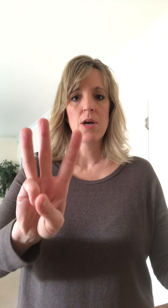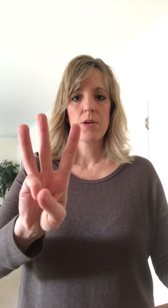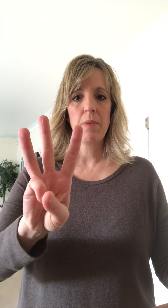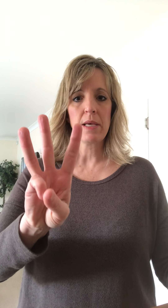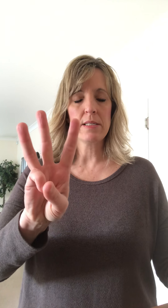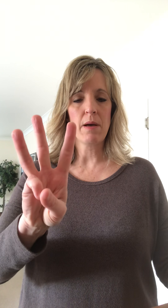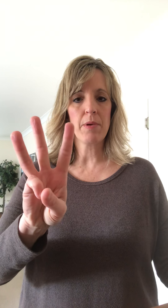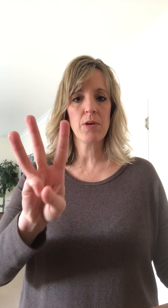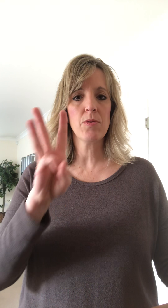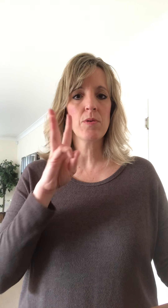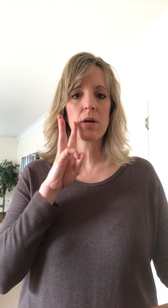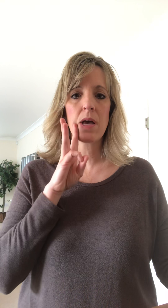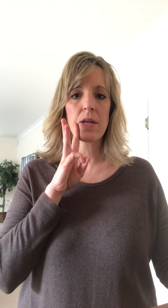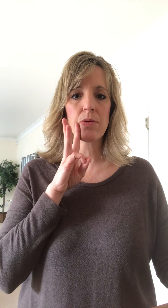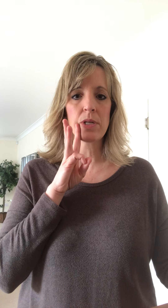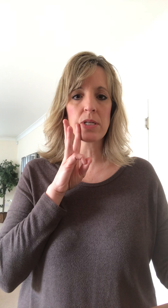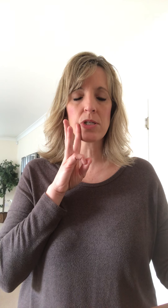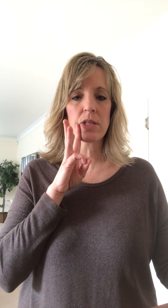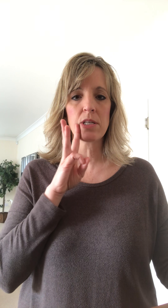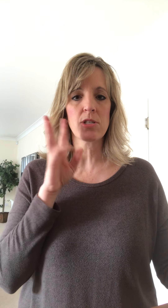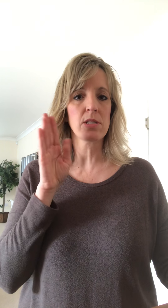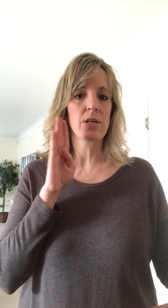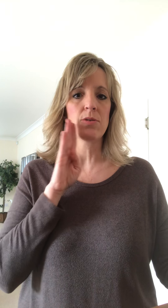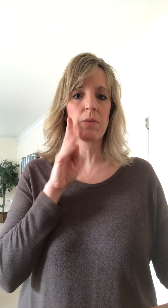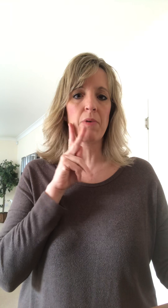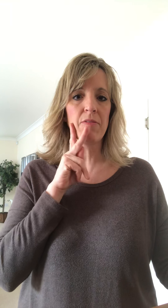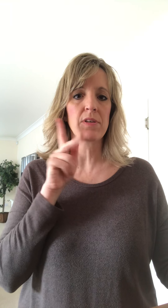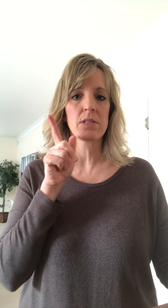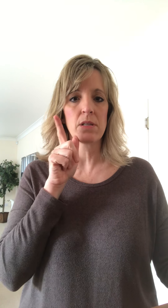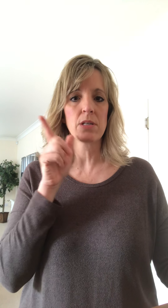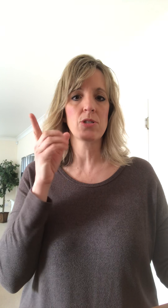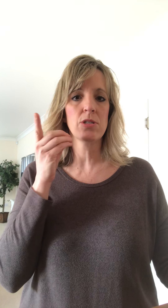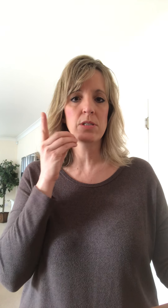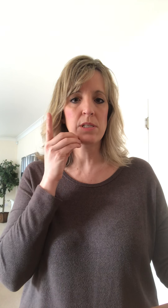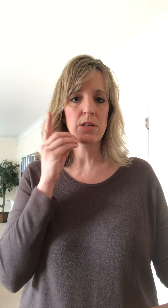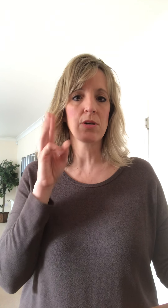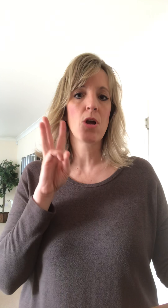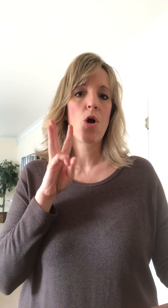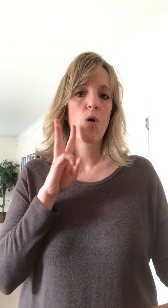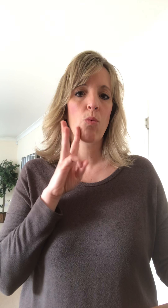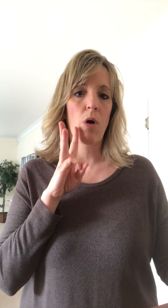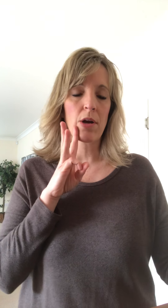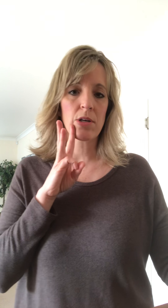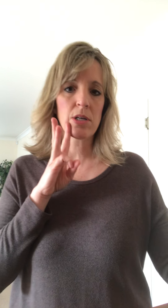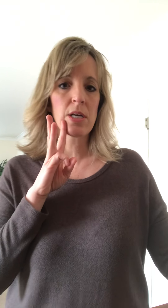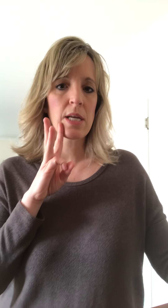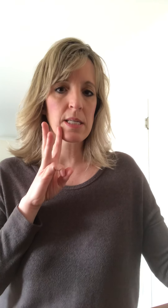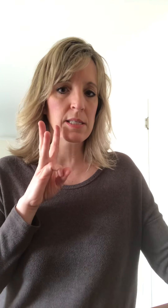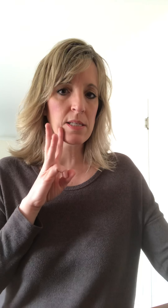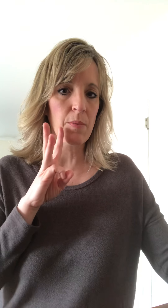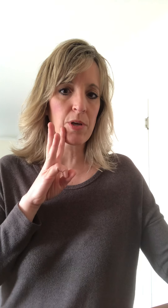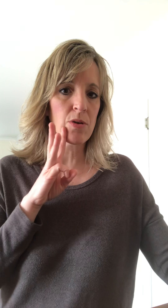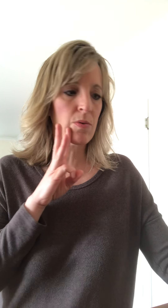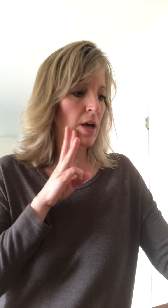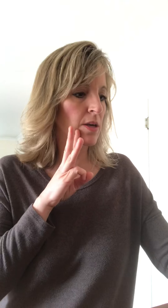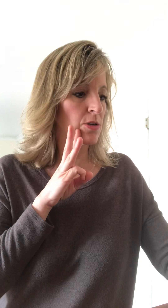You make a W and you initial it just like you did breakfast, lunch, dinner. Water is the W at your